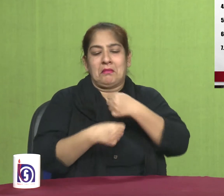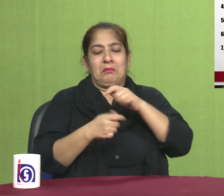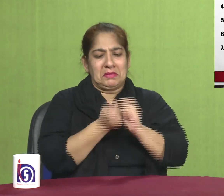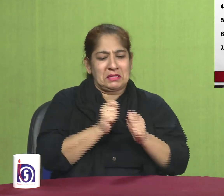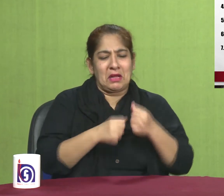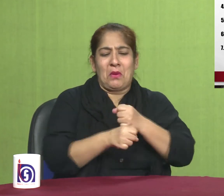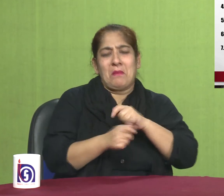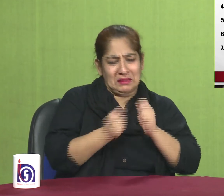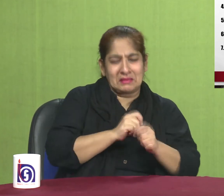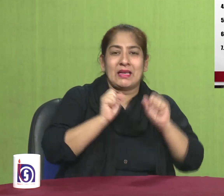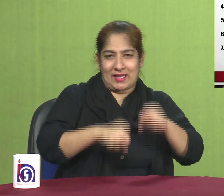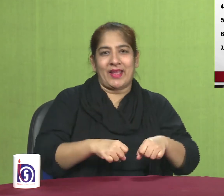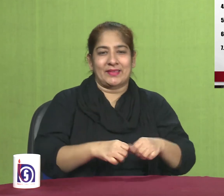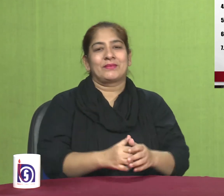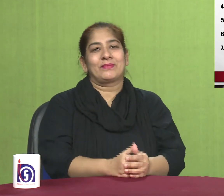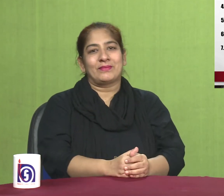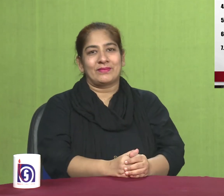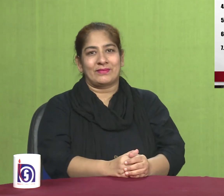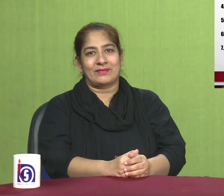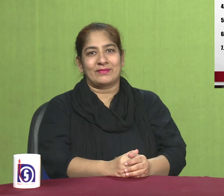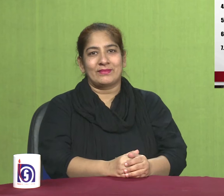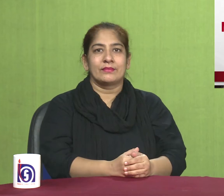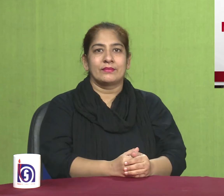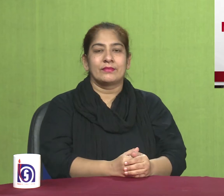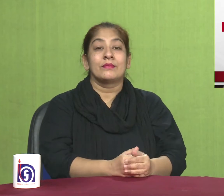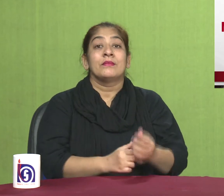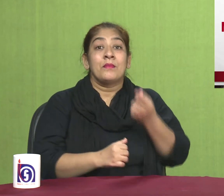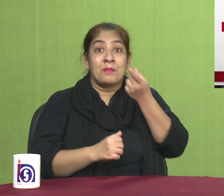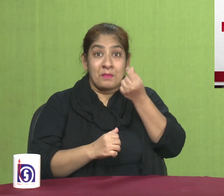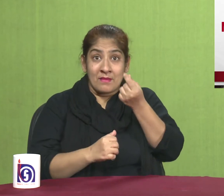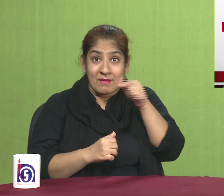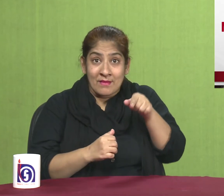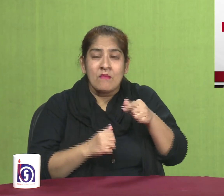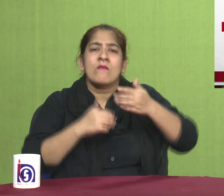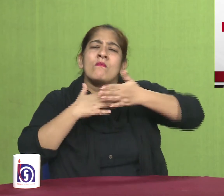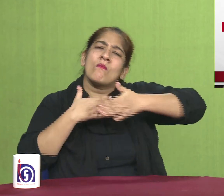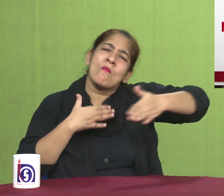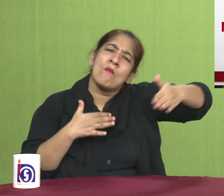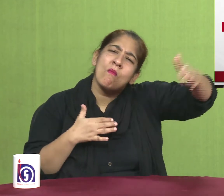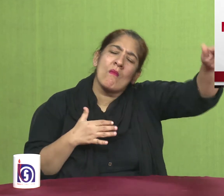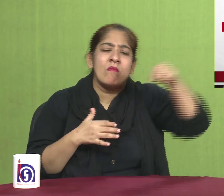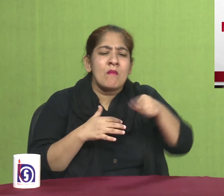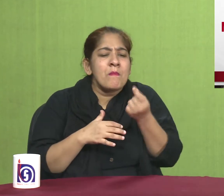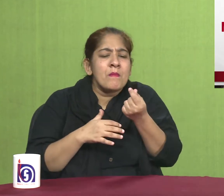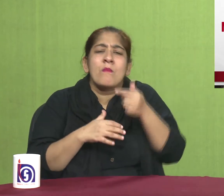small business, then such production can be customized. Now let's understand methods of